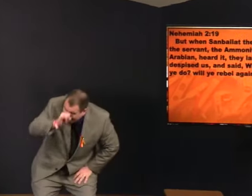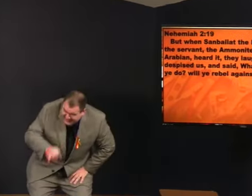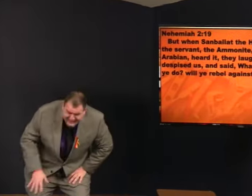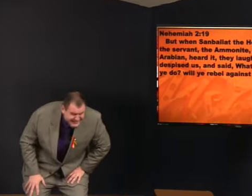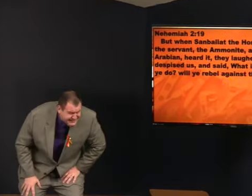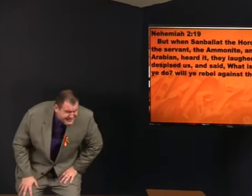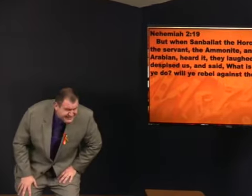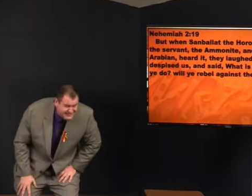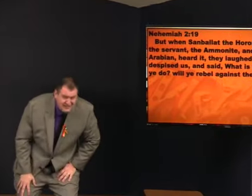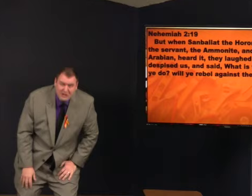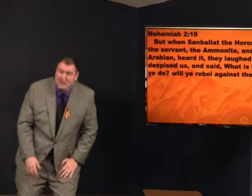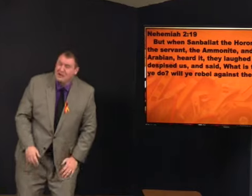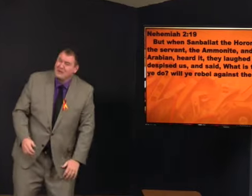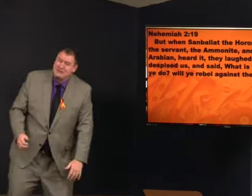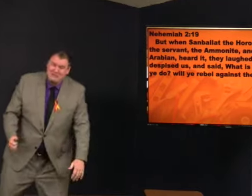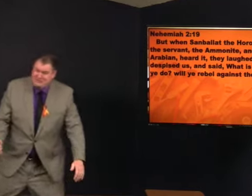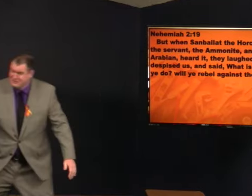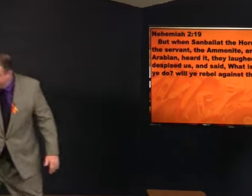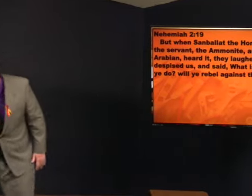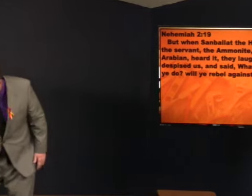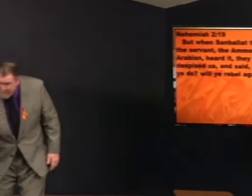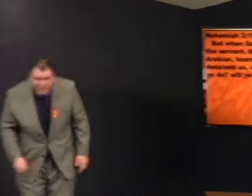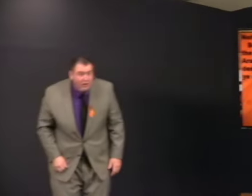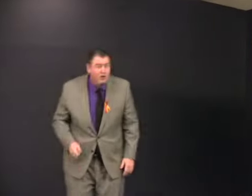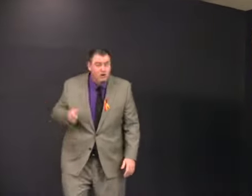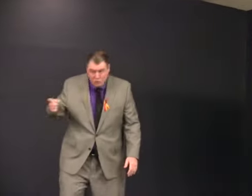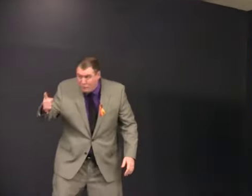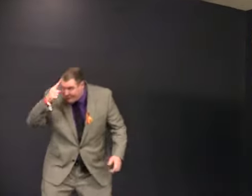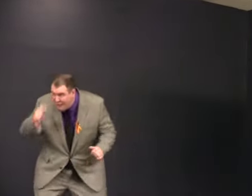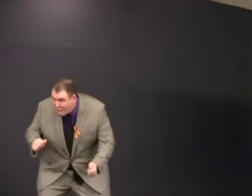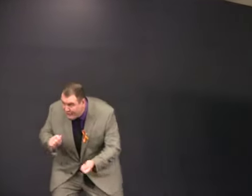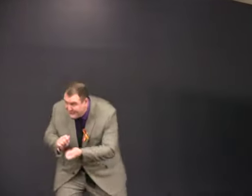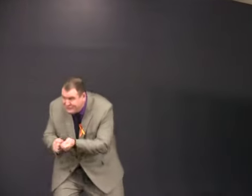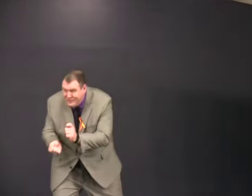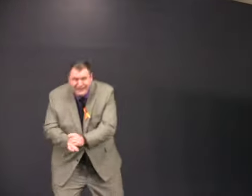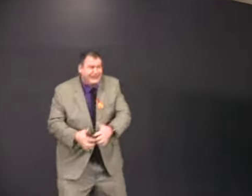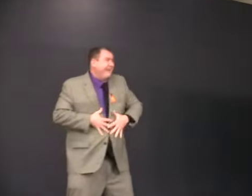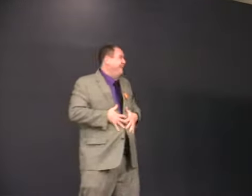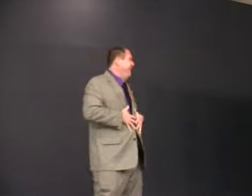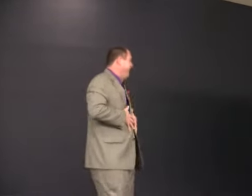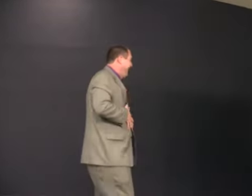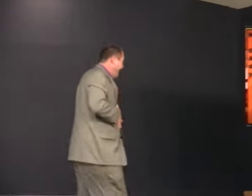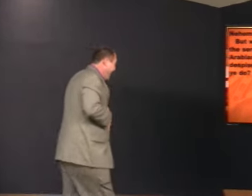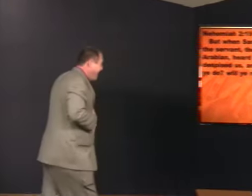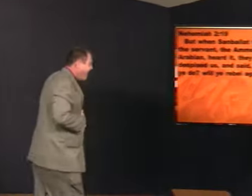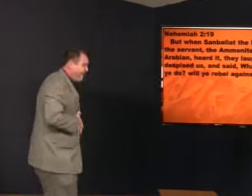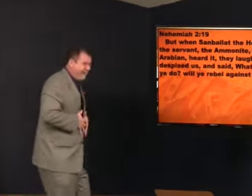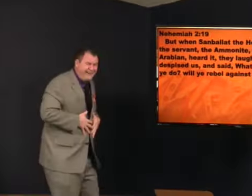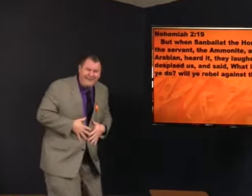They're laughing. Saying, you're dumb. You're stupid. You think you can change this